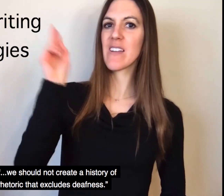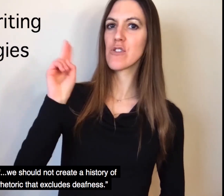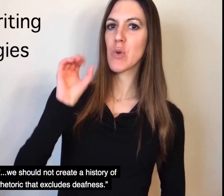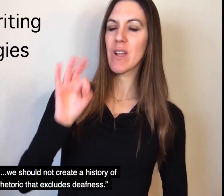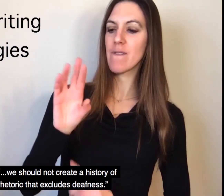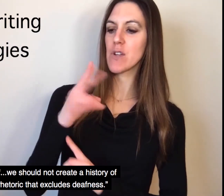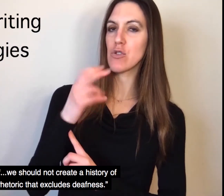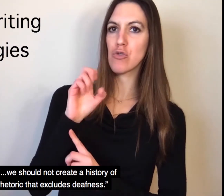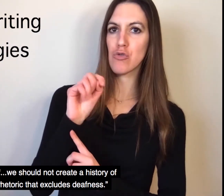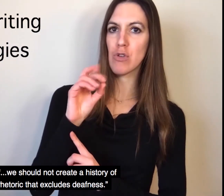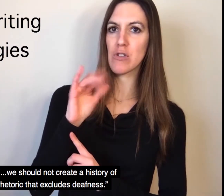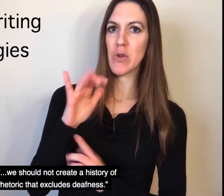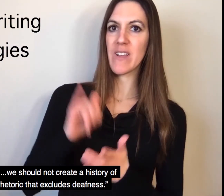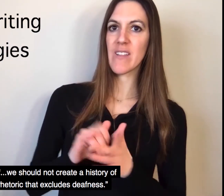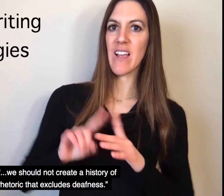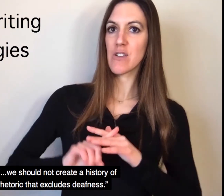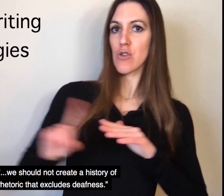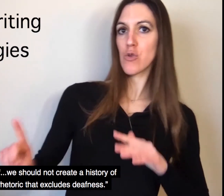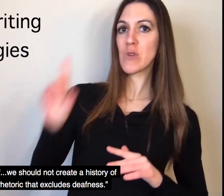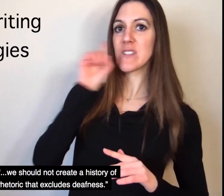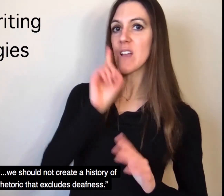of rhetoric that excludes deafness.